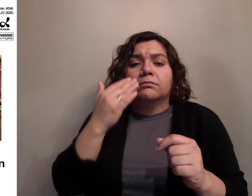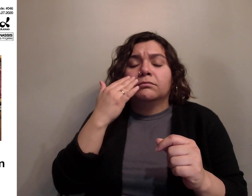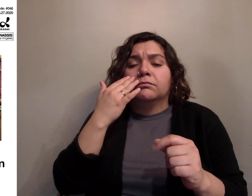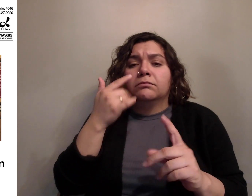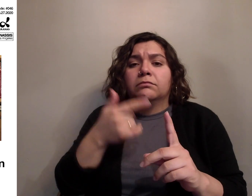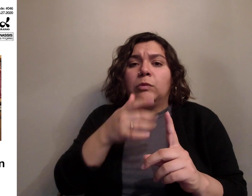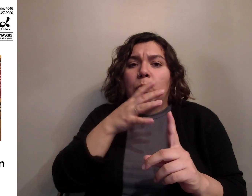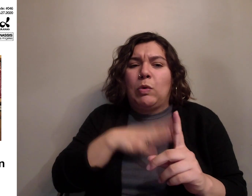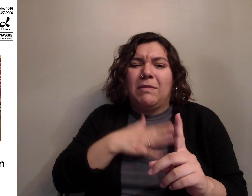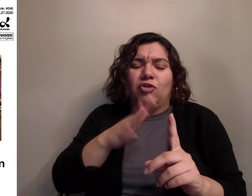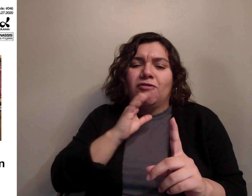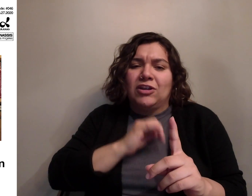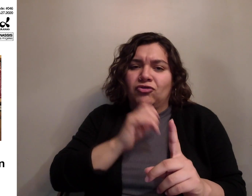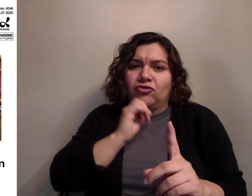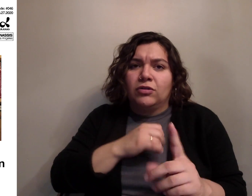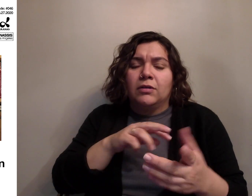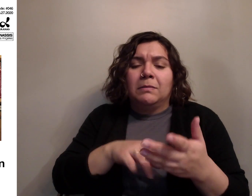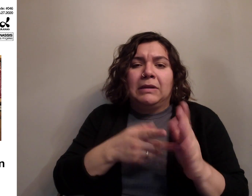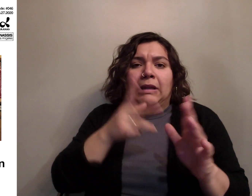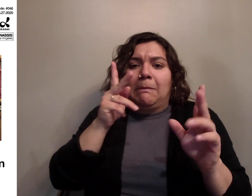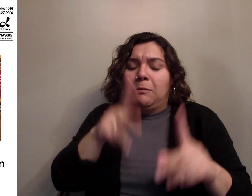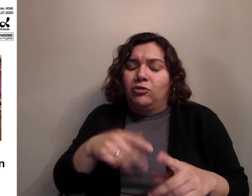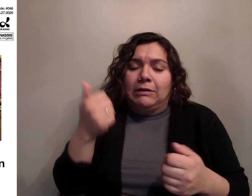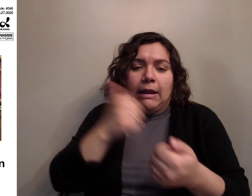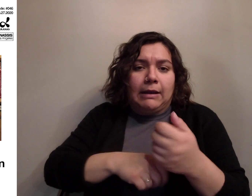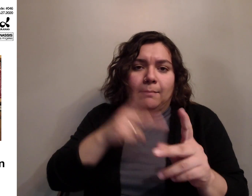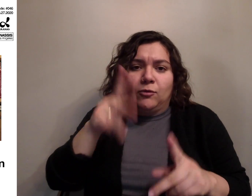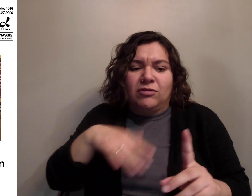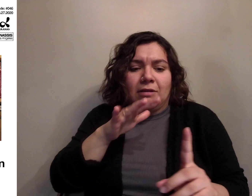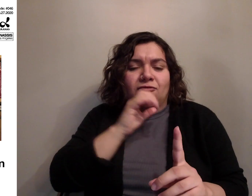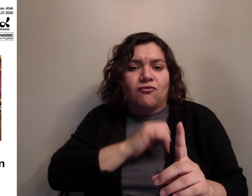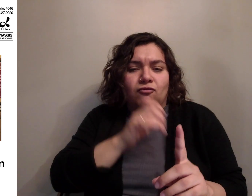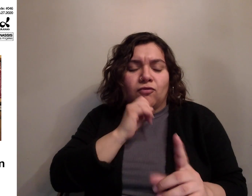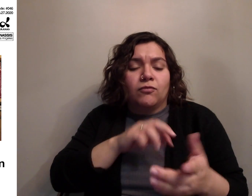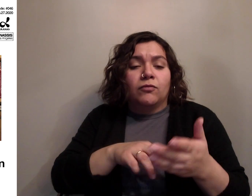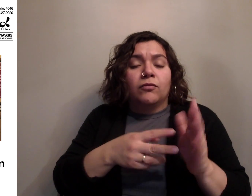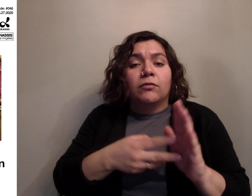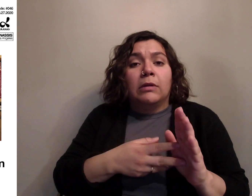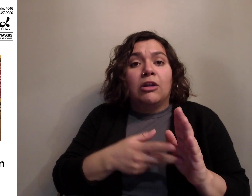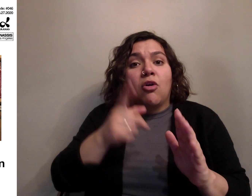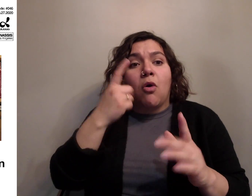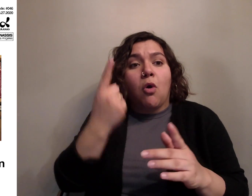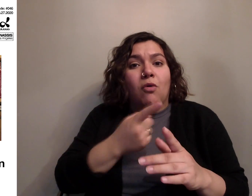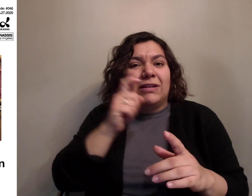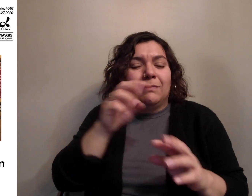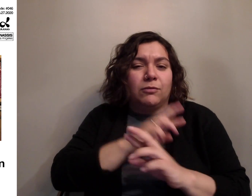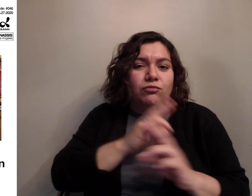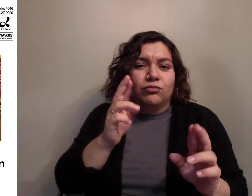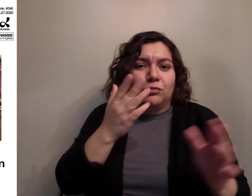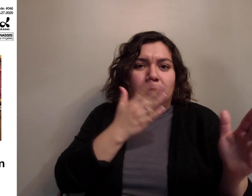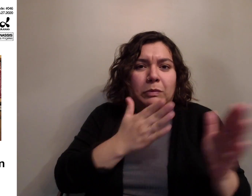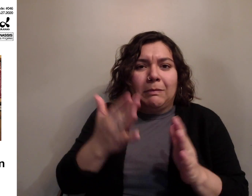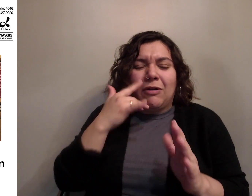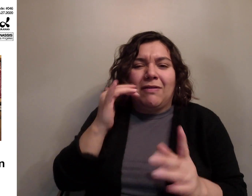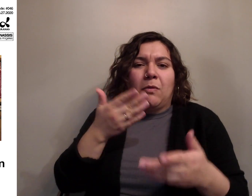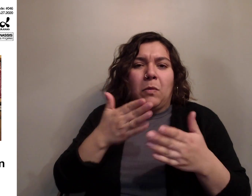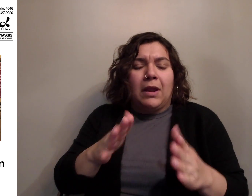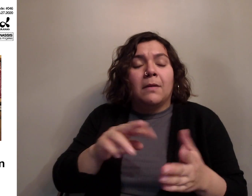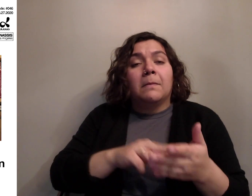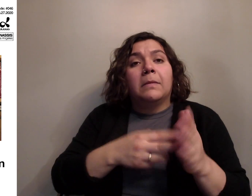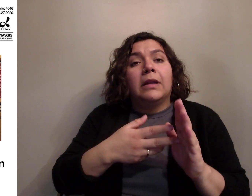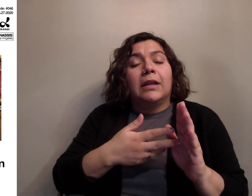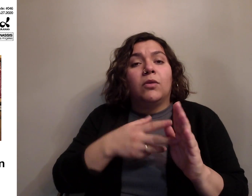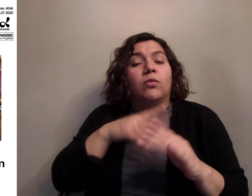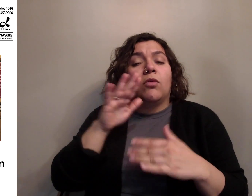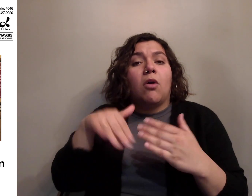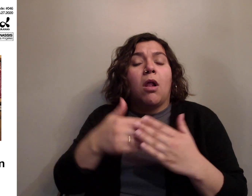although with a woman of that age, a person of that age, one always has to be prepared